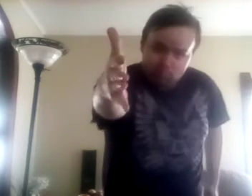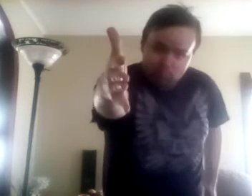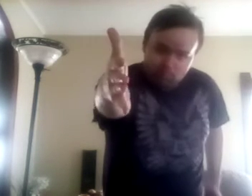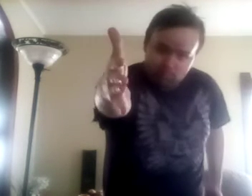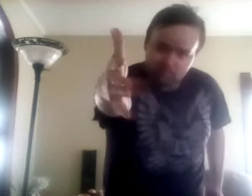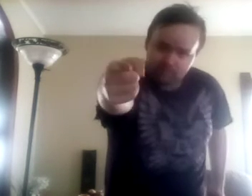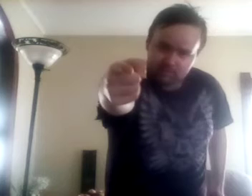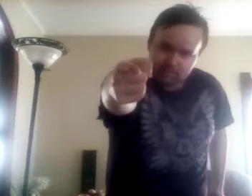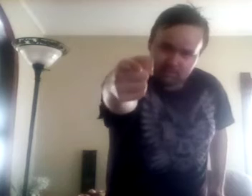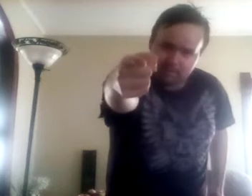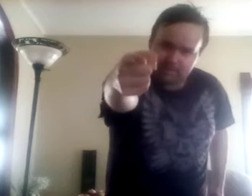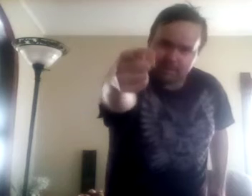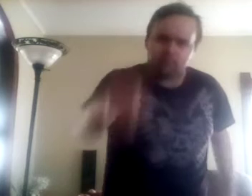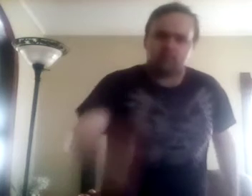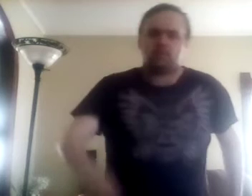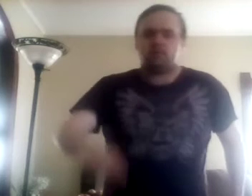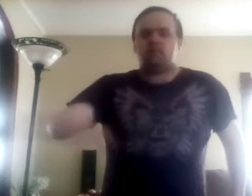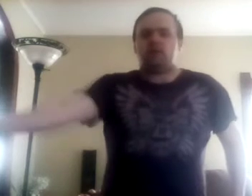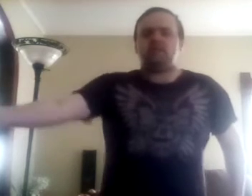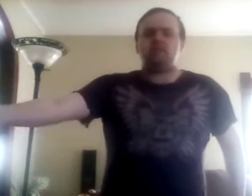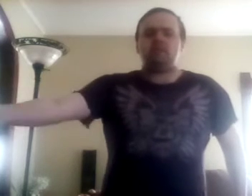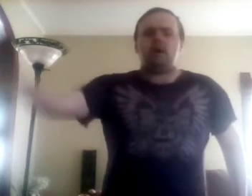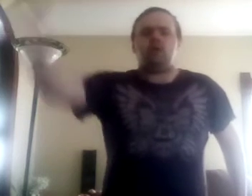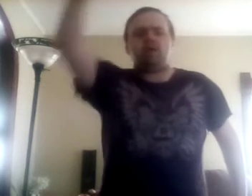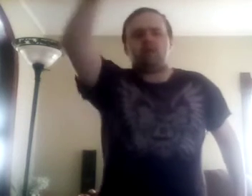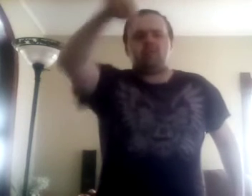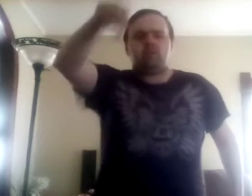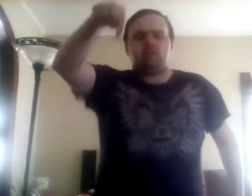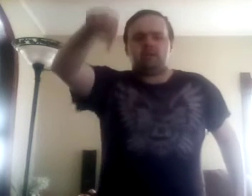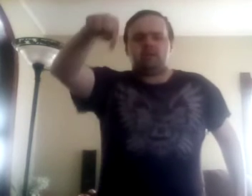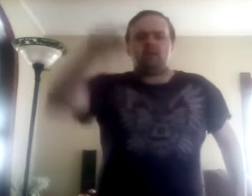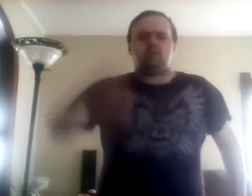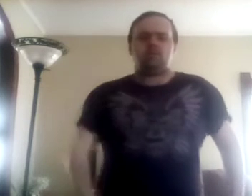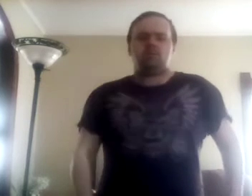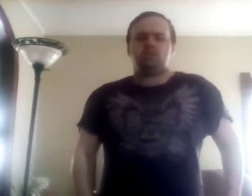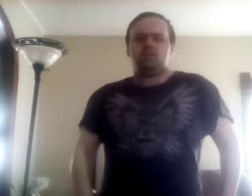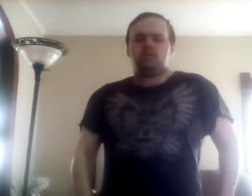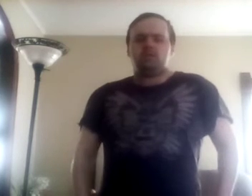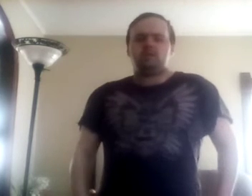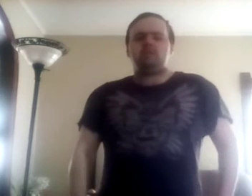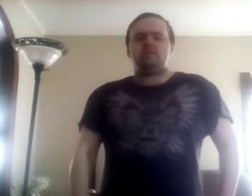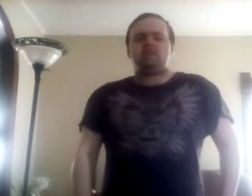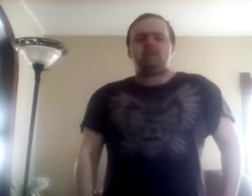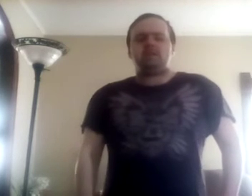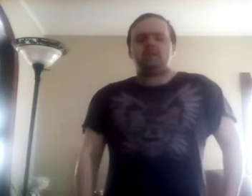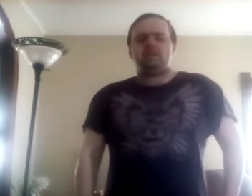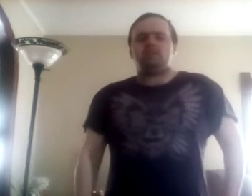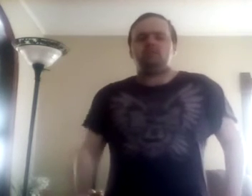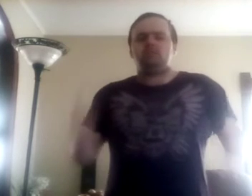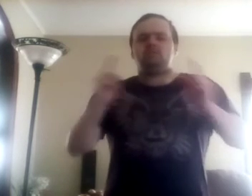Boom. Big deal. Watch TV, alright, wife, here. WEE, go to